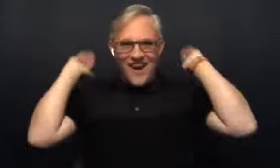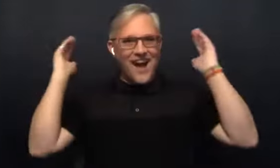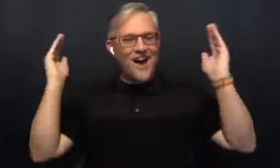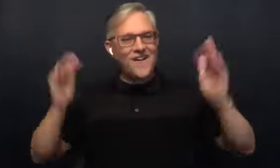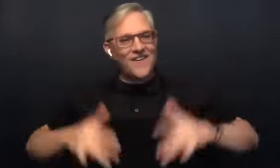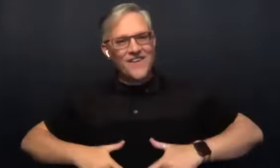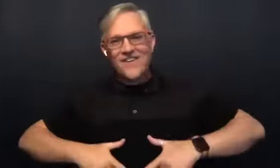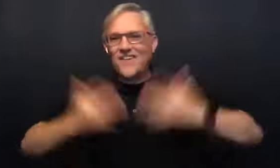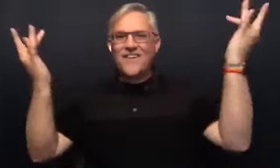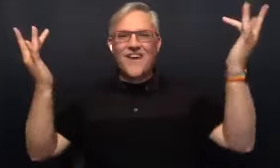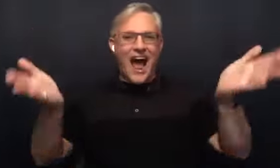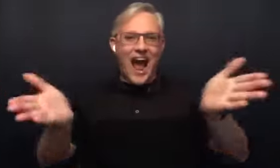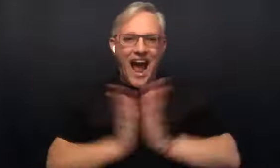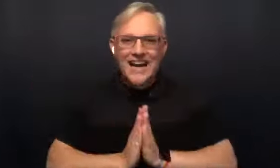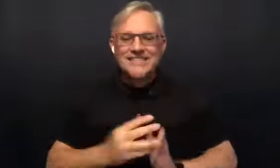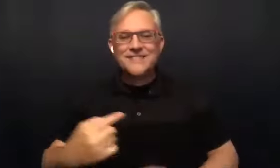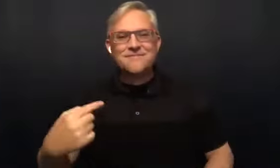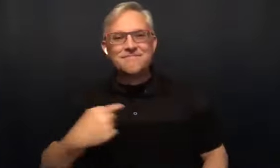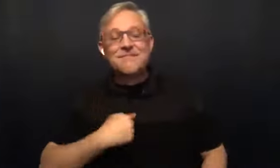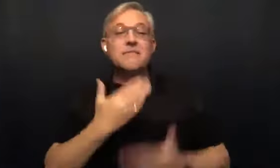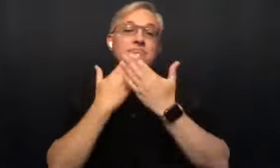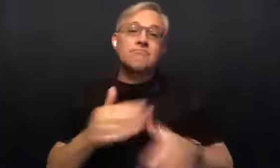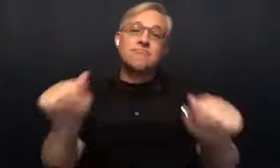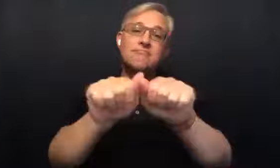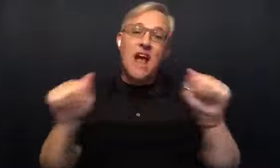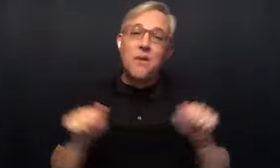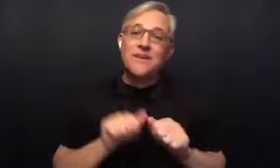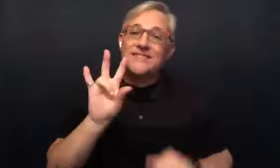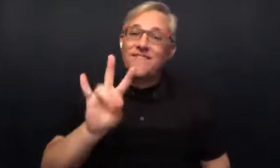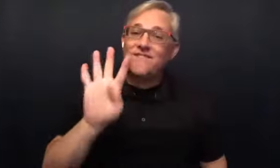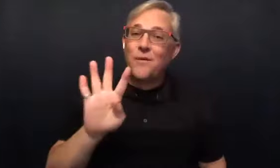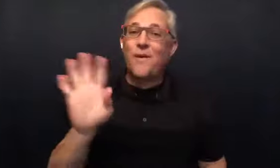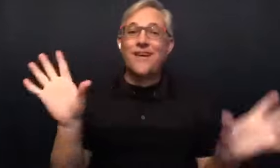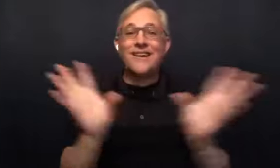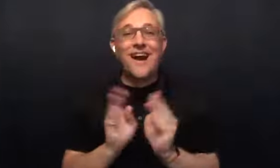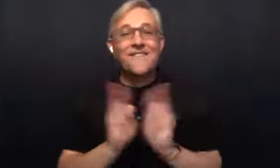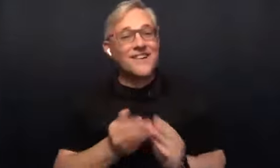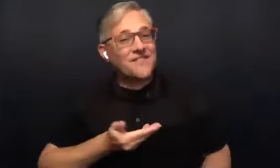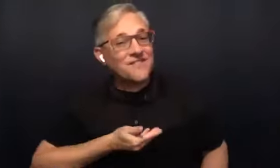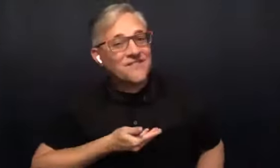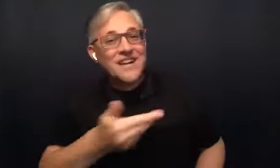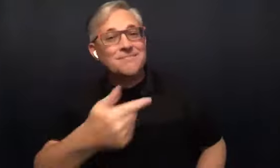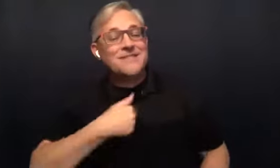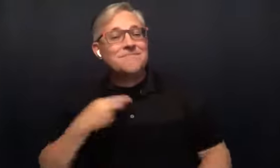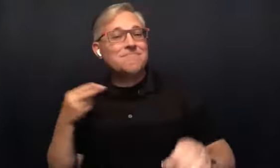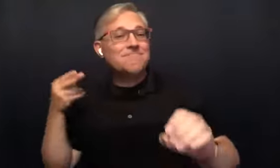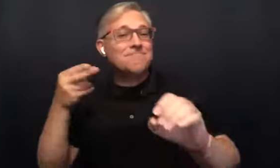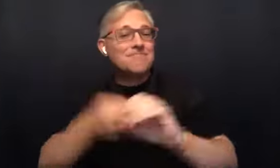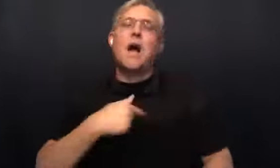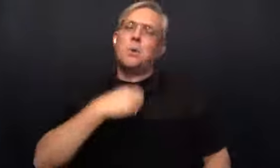And I want to thank the Area 74 Conference for inviting me. I sure would have loved to have seen you in person, but I'm so